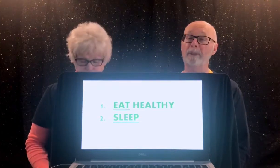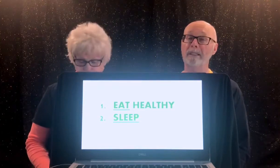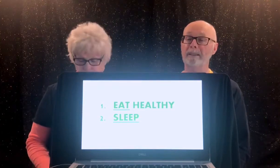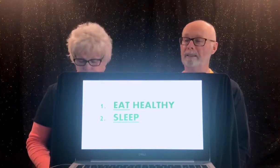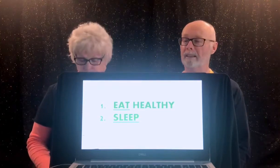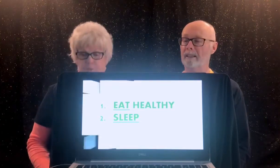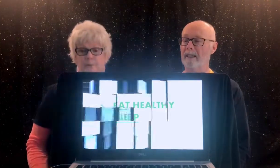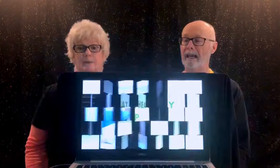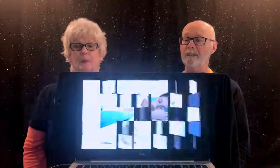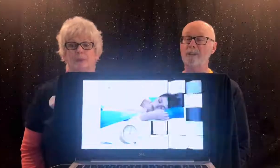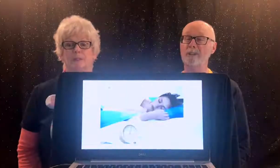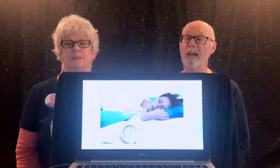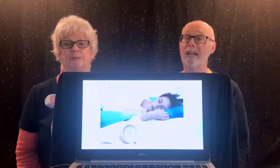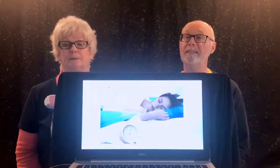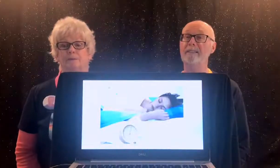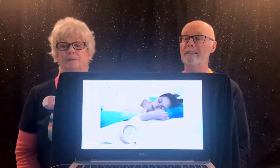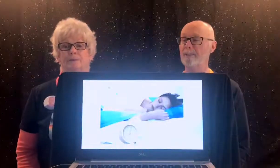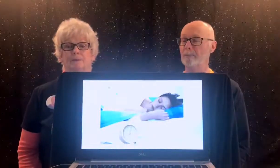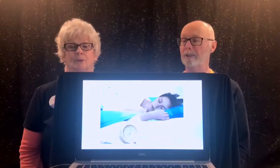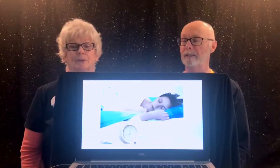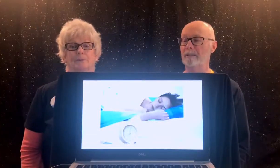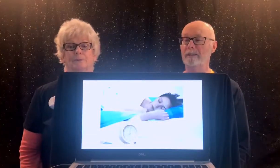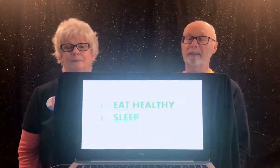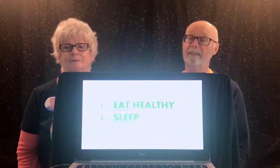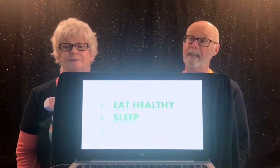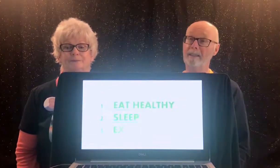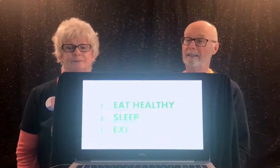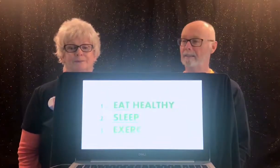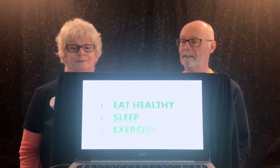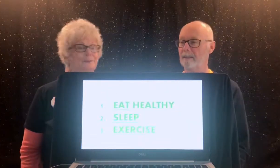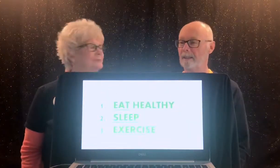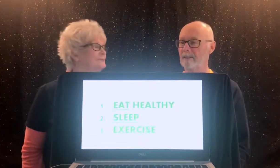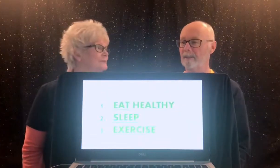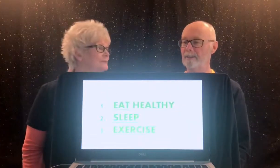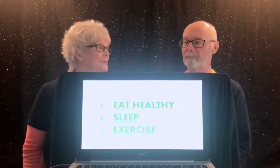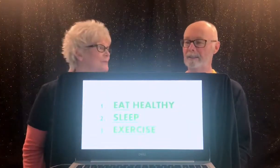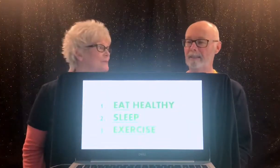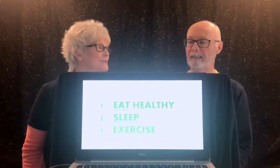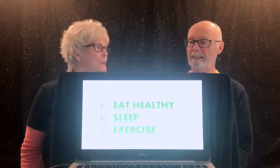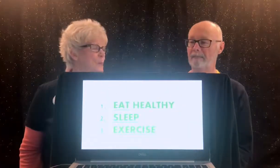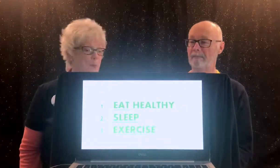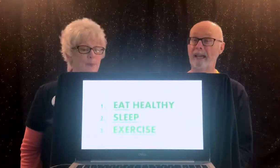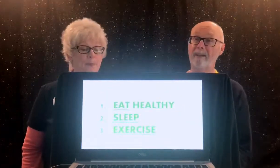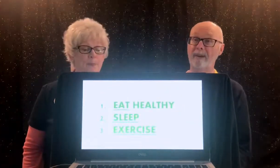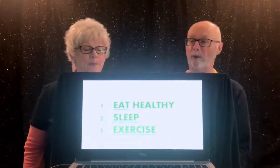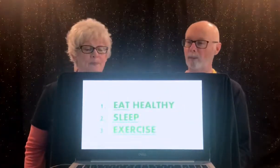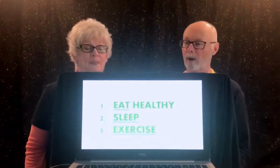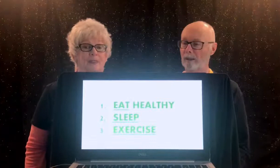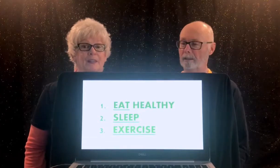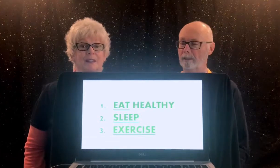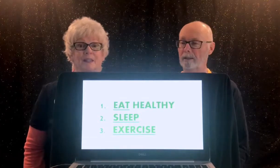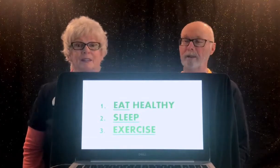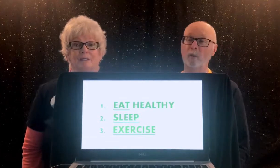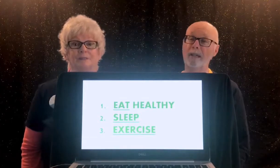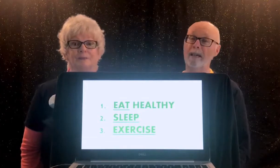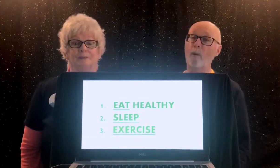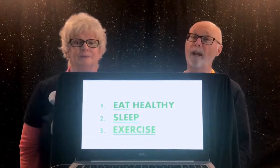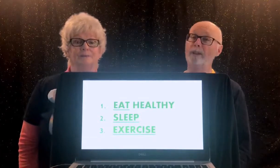3, exercise sensibly, daily. This can be taking a half-hour walk. We had a white